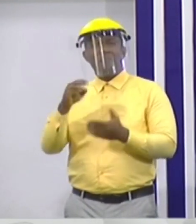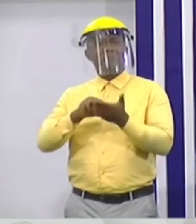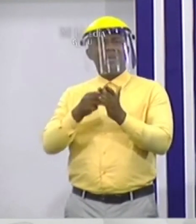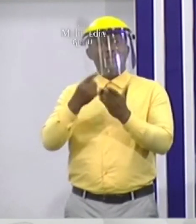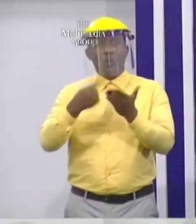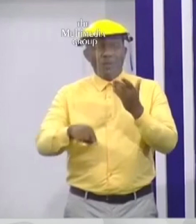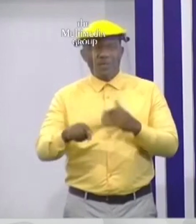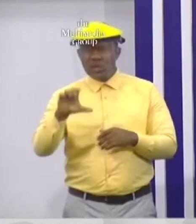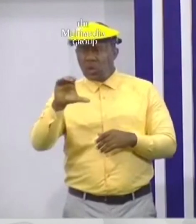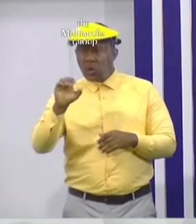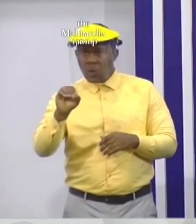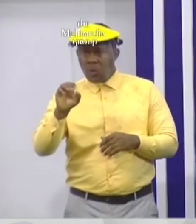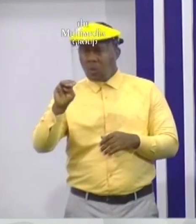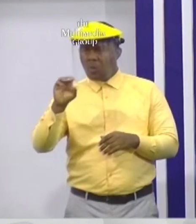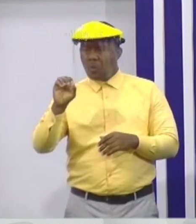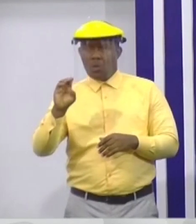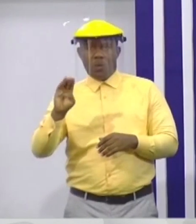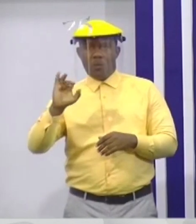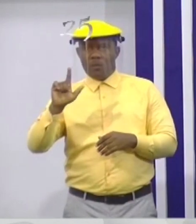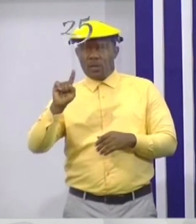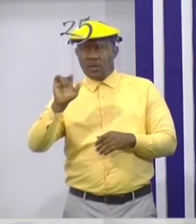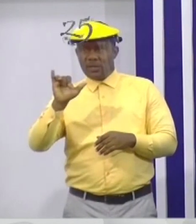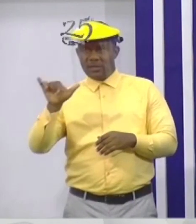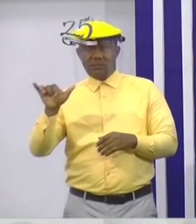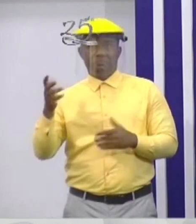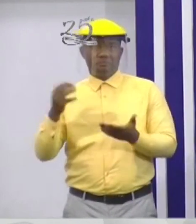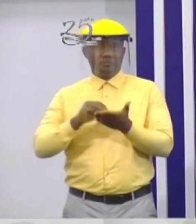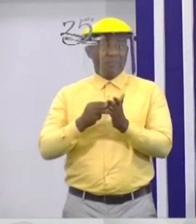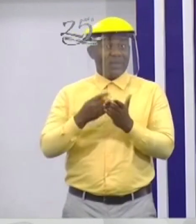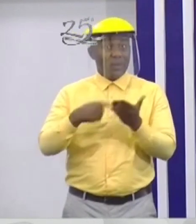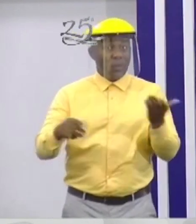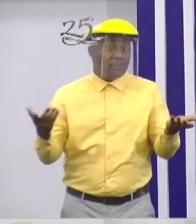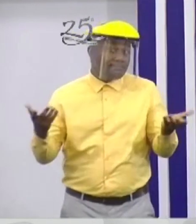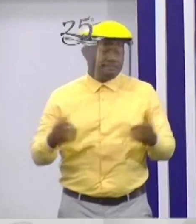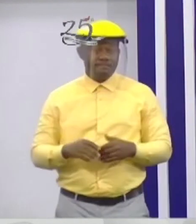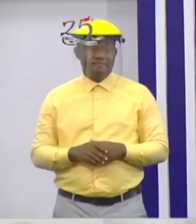actually mean? If you can just help us by reiterating what you mean when you say comorbidities.